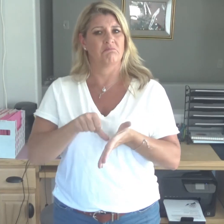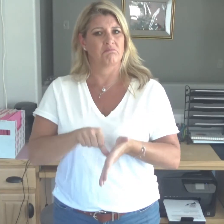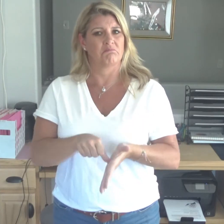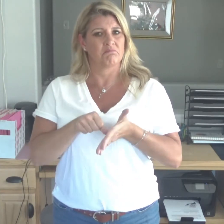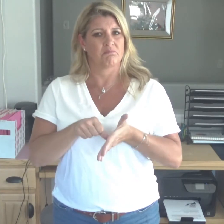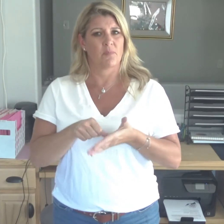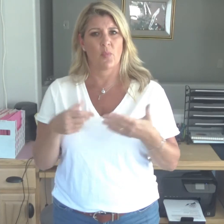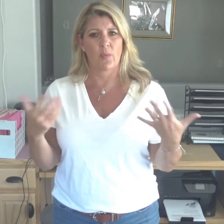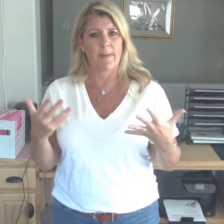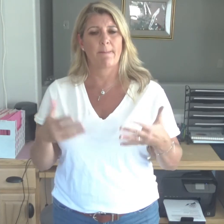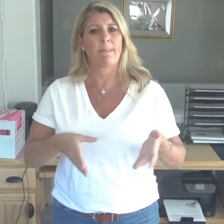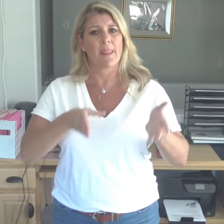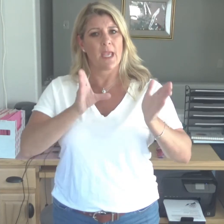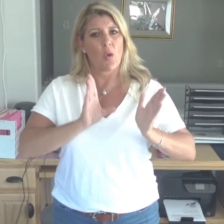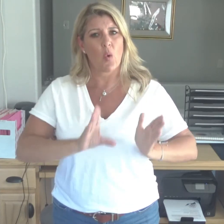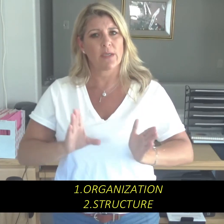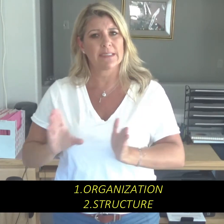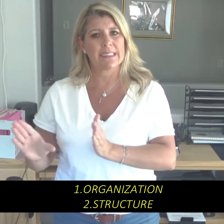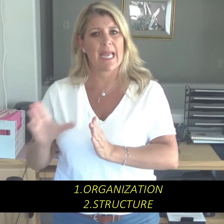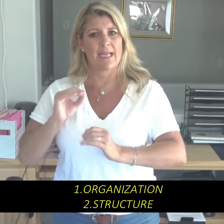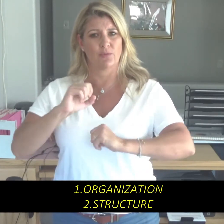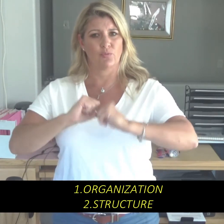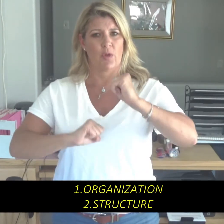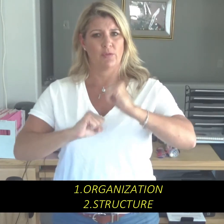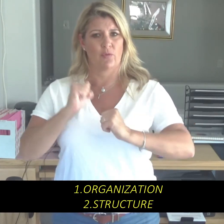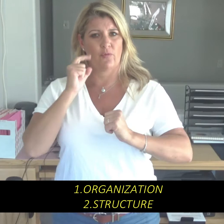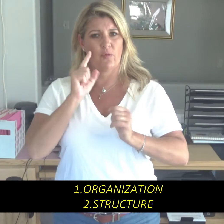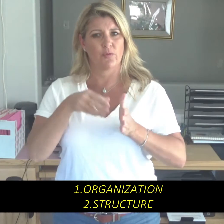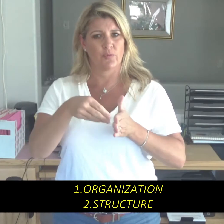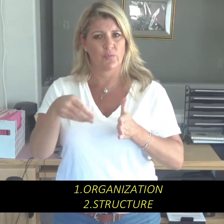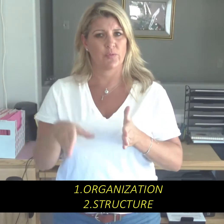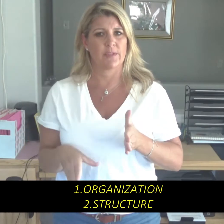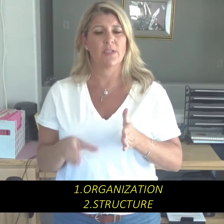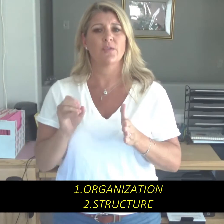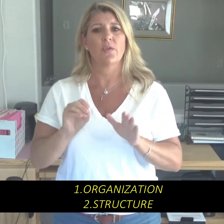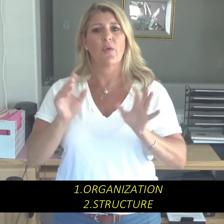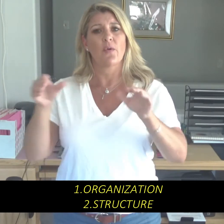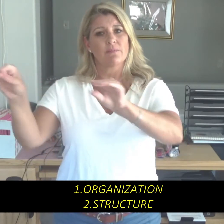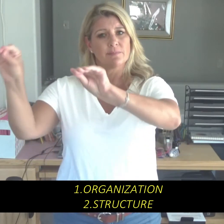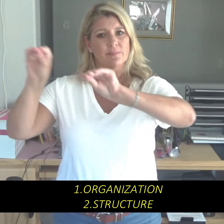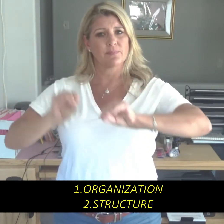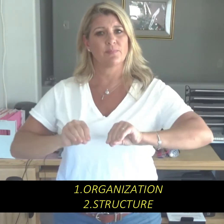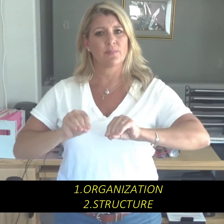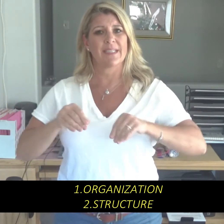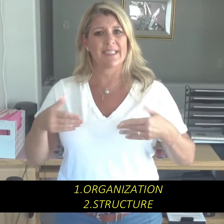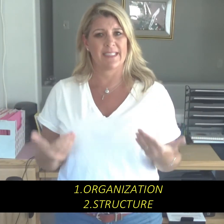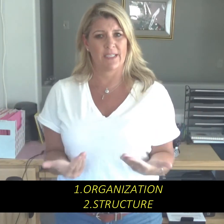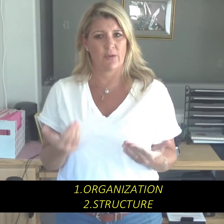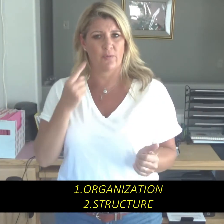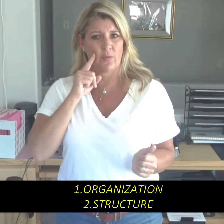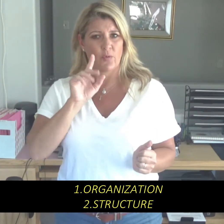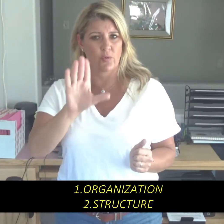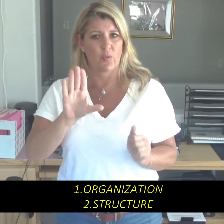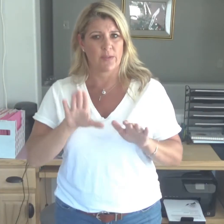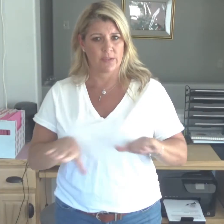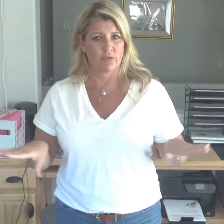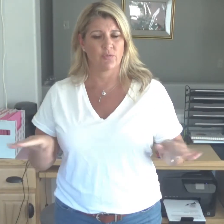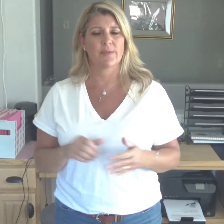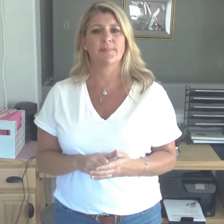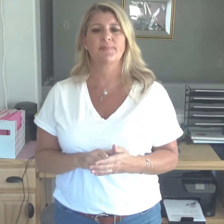impressed me the most was their organization and their structure that was in the classroom. So I'm going to take those two concepts and